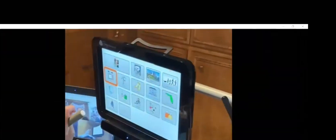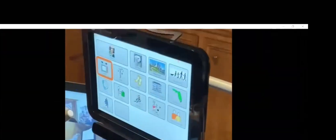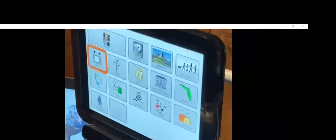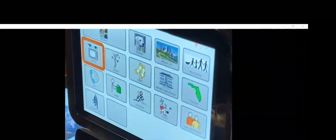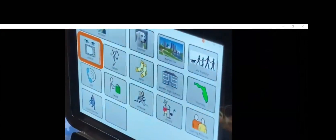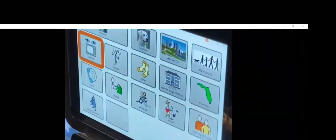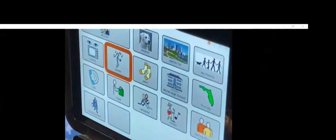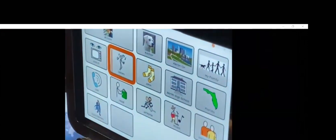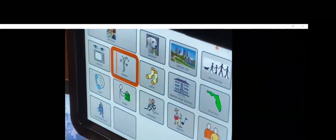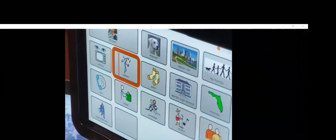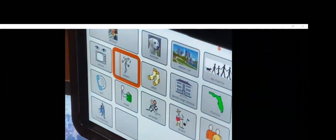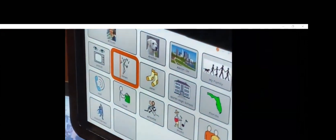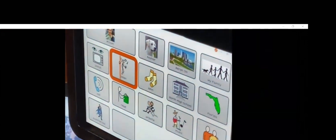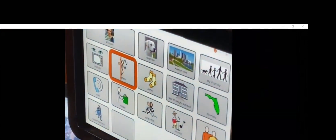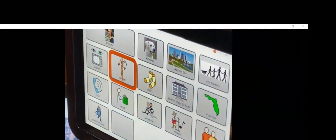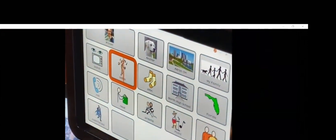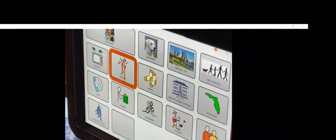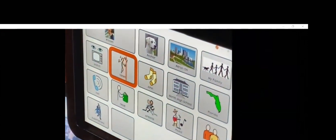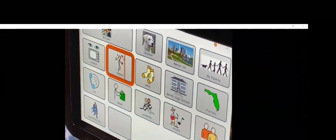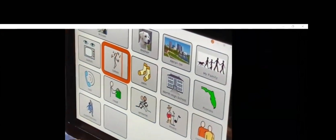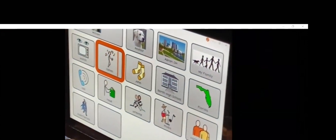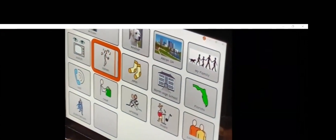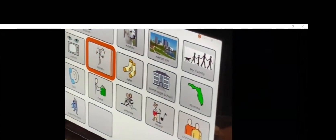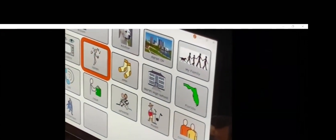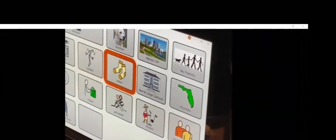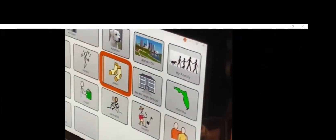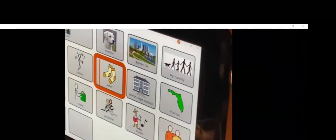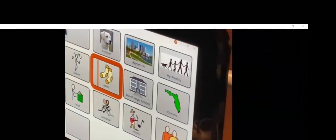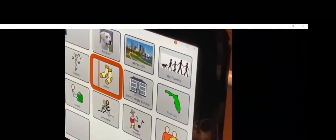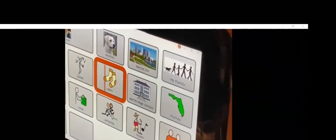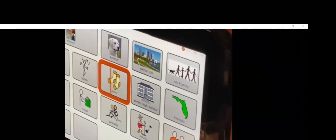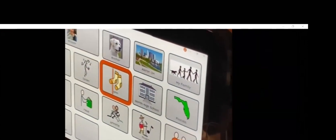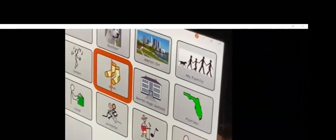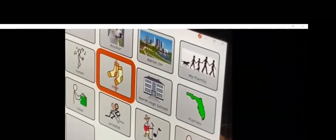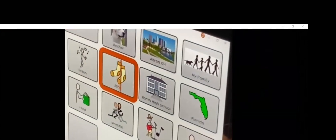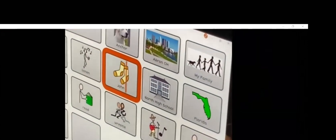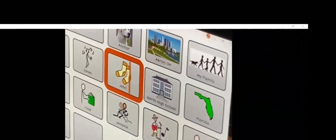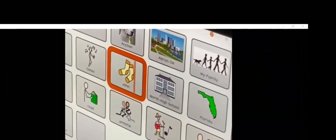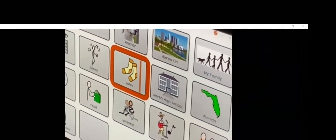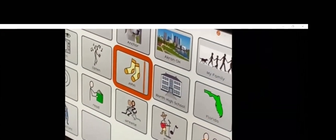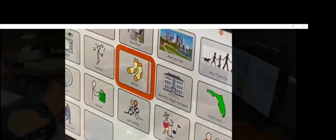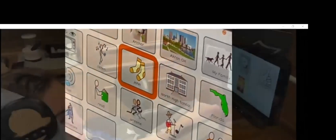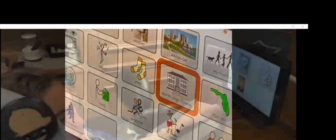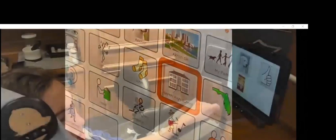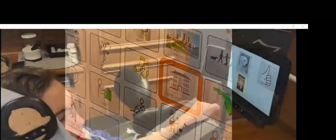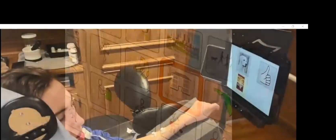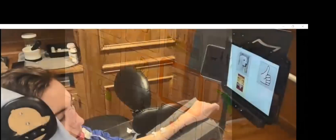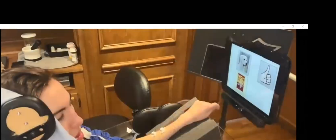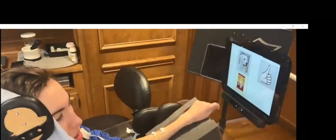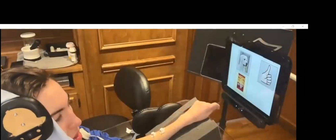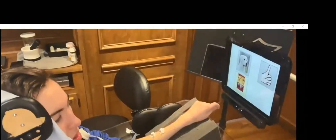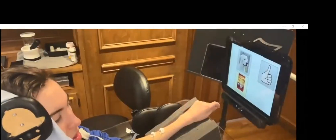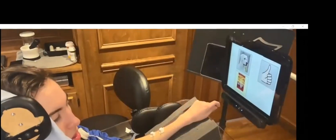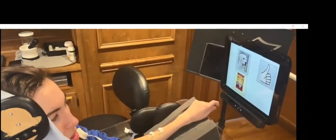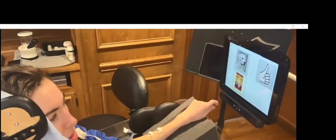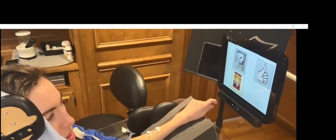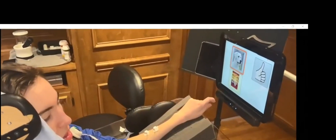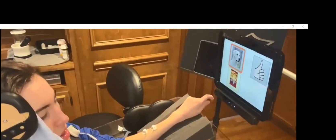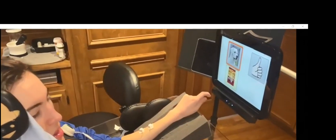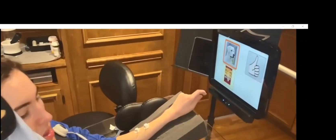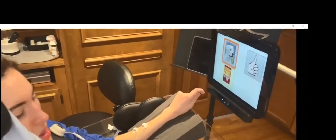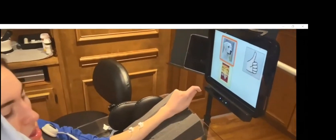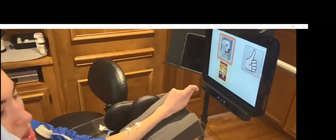I tense my muscle, it makes that choice for me. My speech-language pathologist helps me by pre-programming actions for me in my tablet